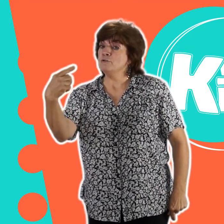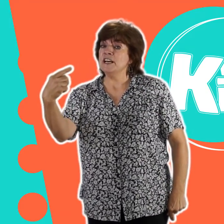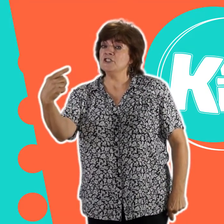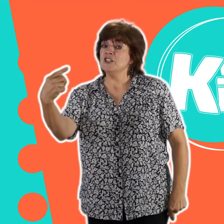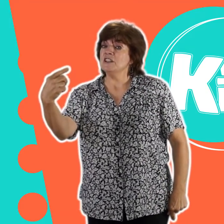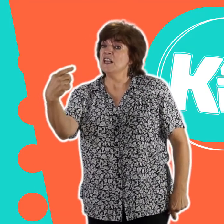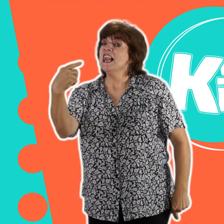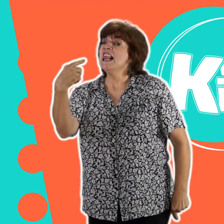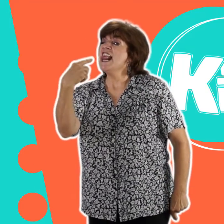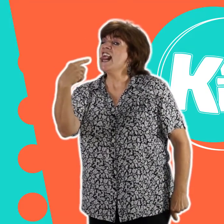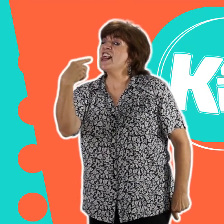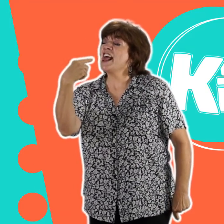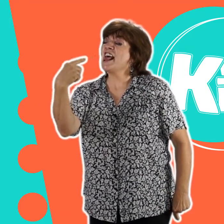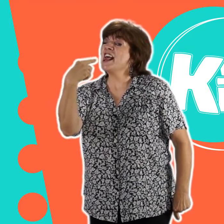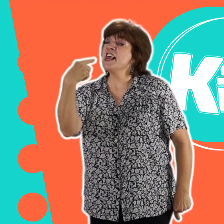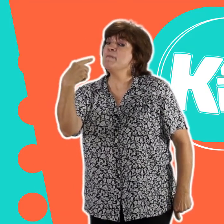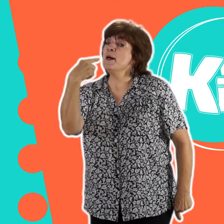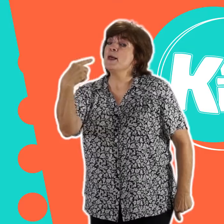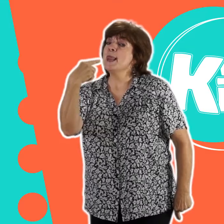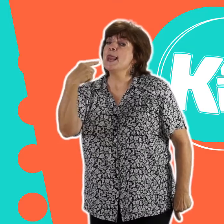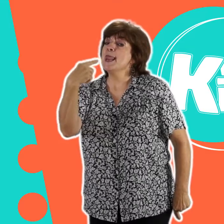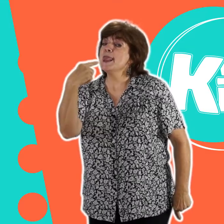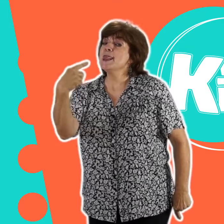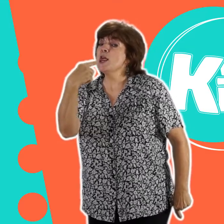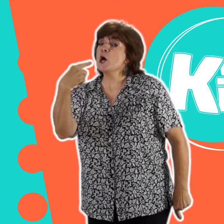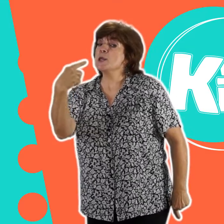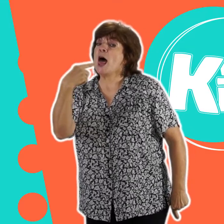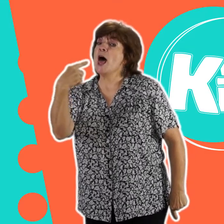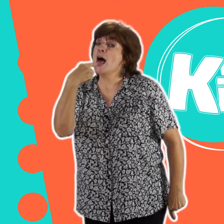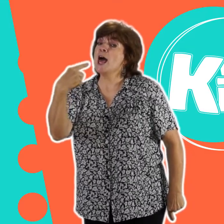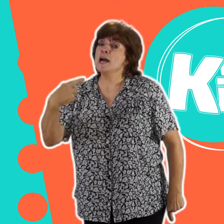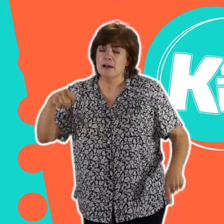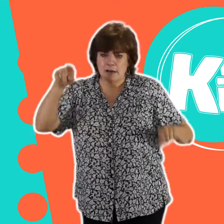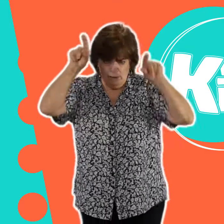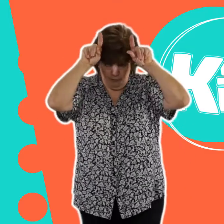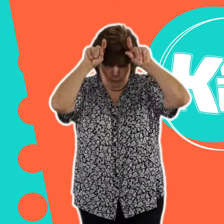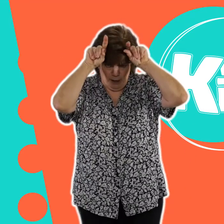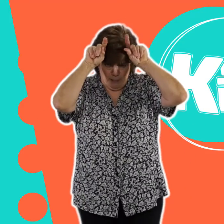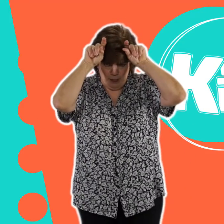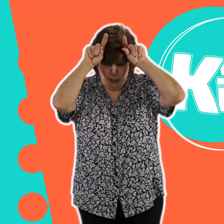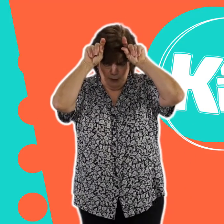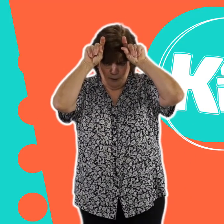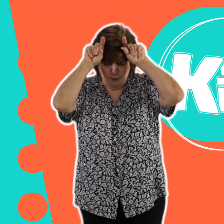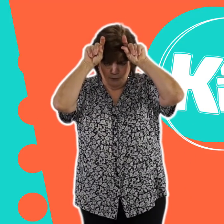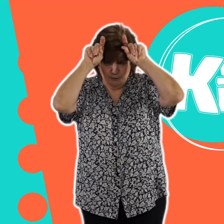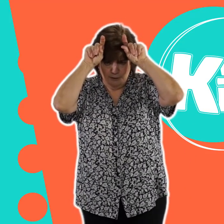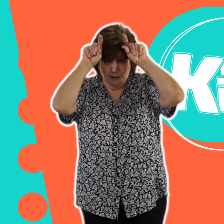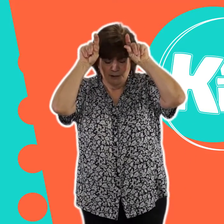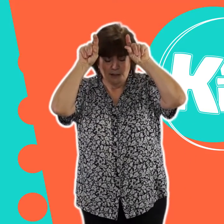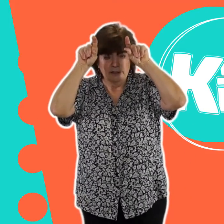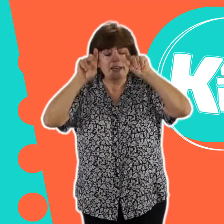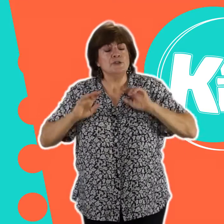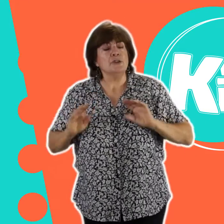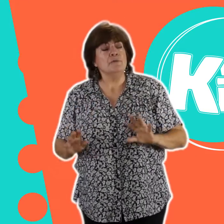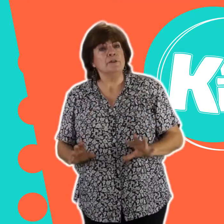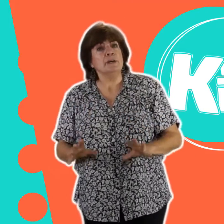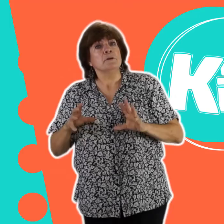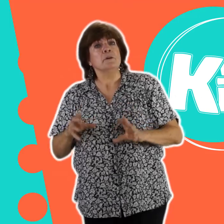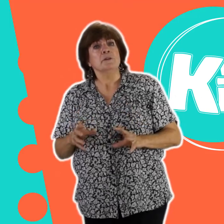touch it. Keep your tongue from evil. Now, do you remember